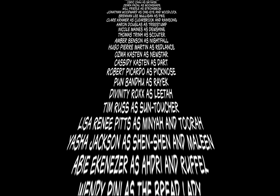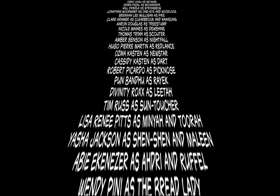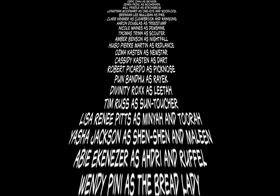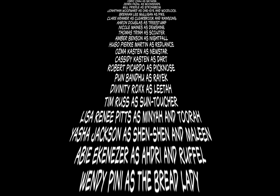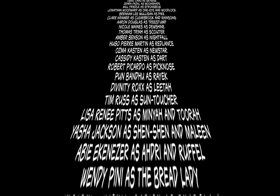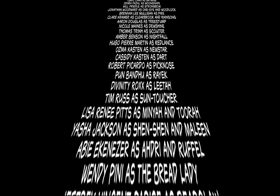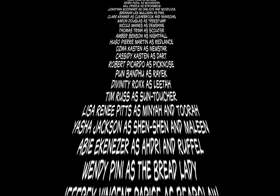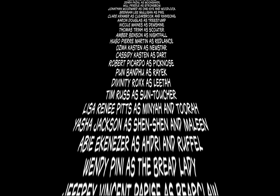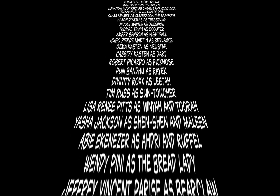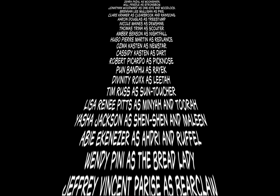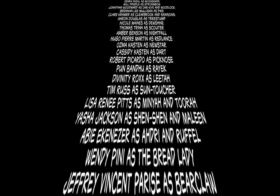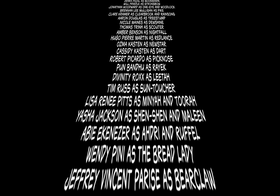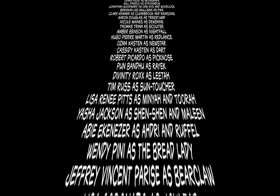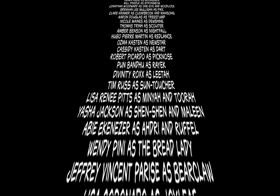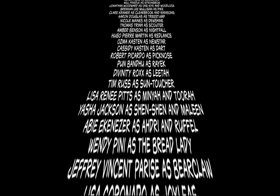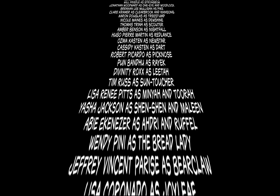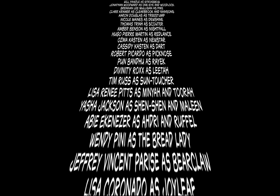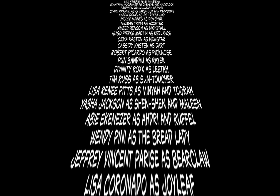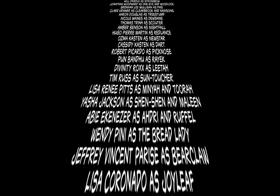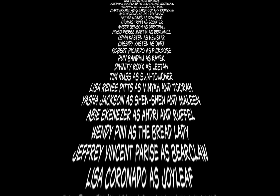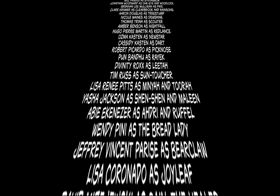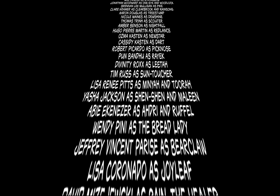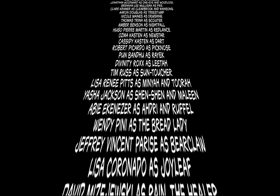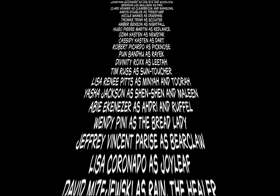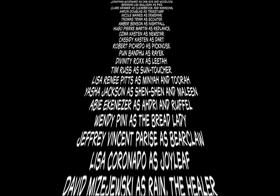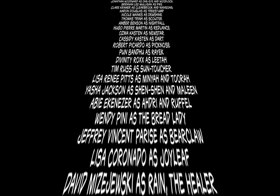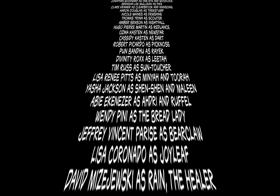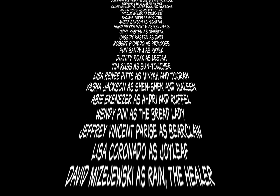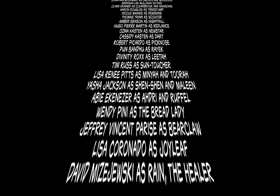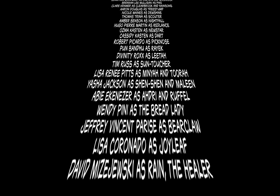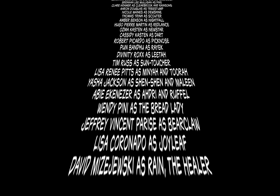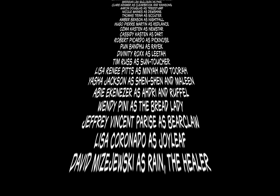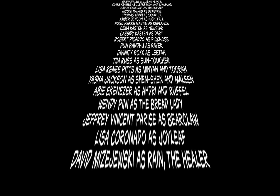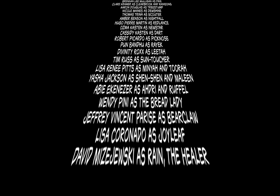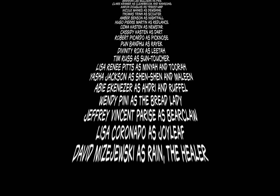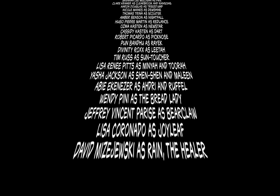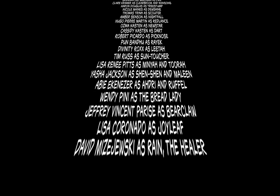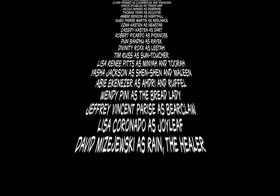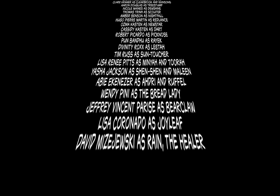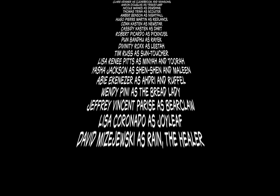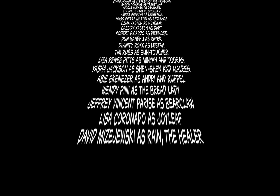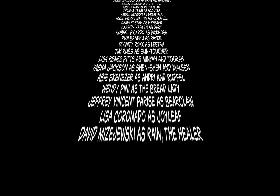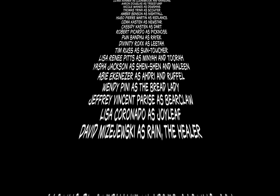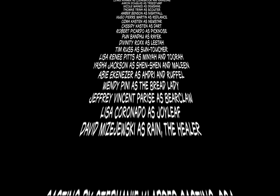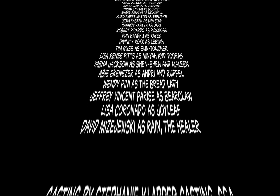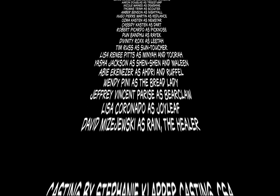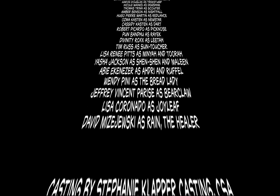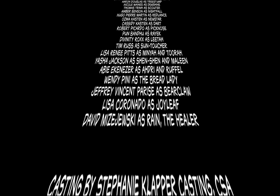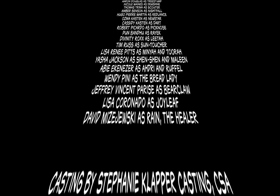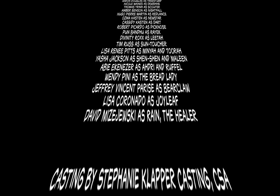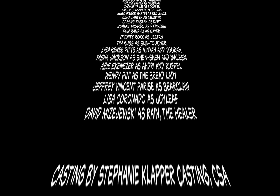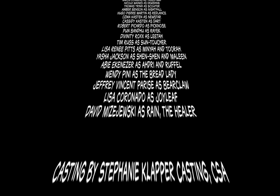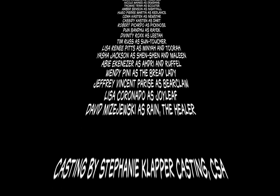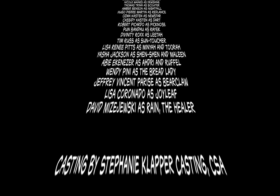Rayek, Divinity Rocks as Lita, Damon Alums and Kola Malik as Villagers and Warriors, Wendy Peeney